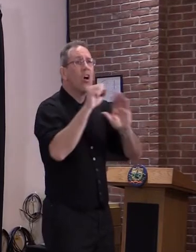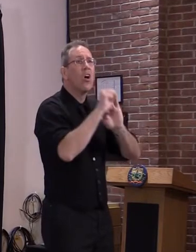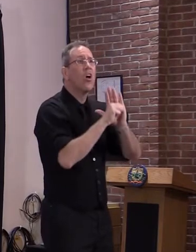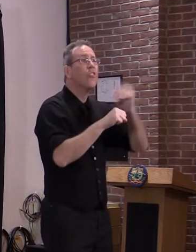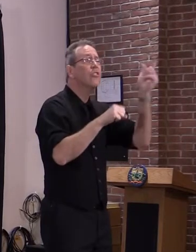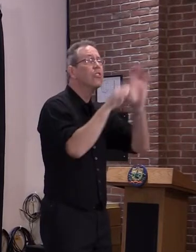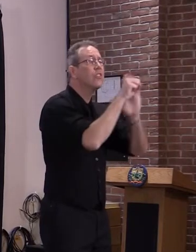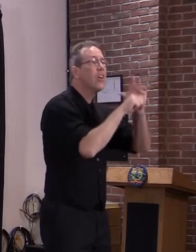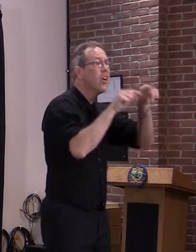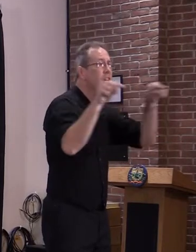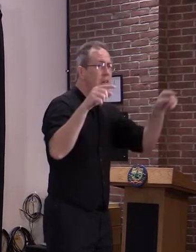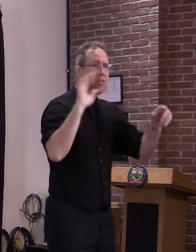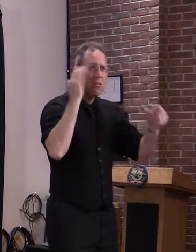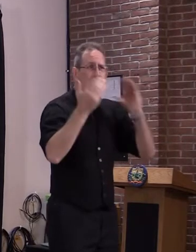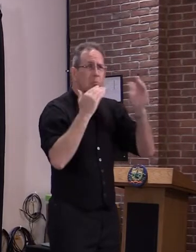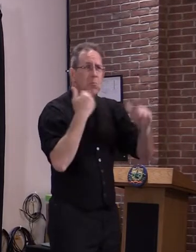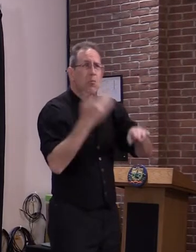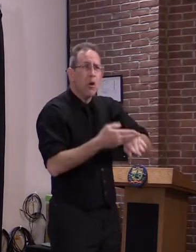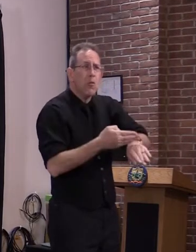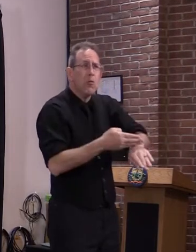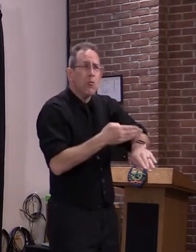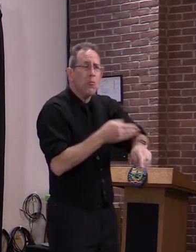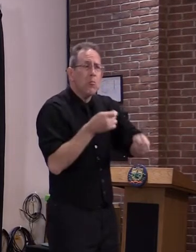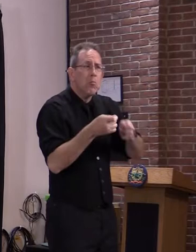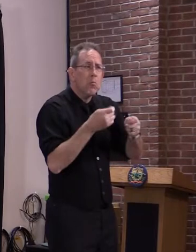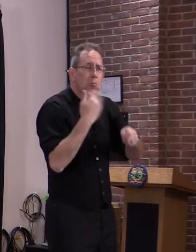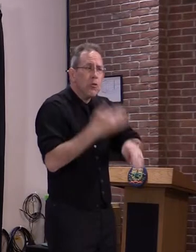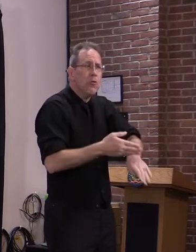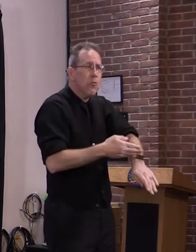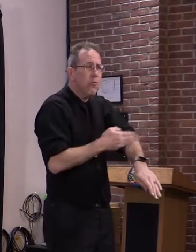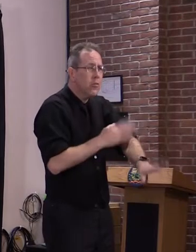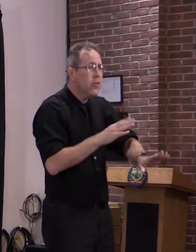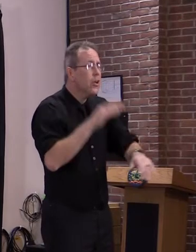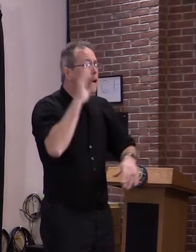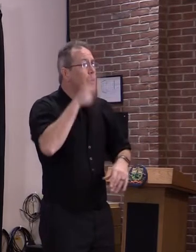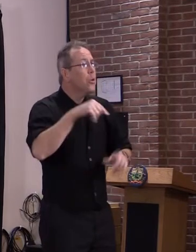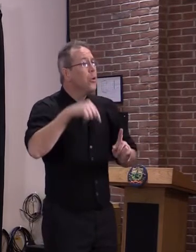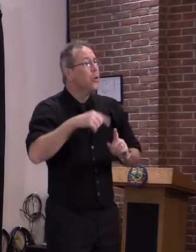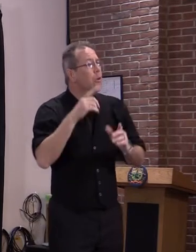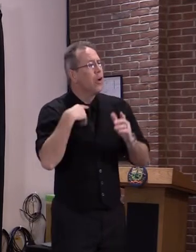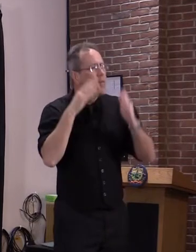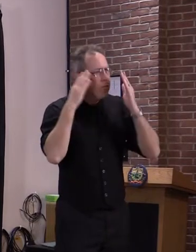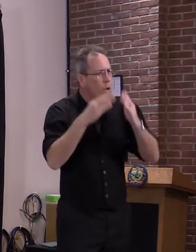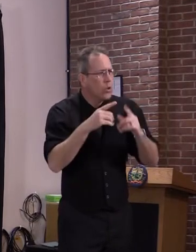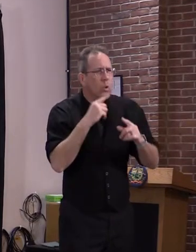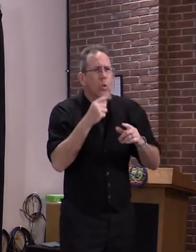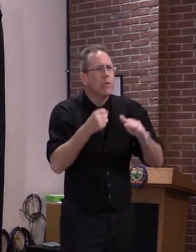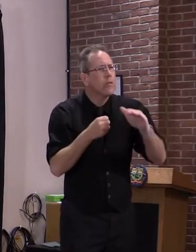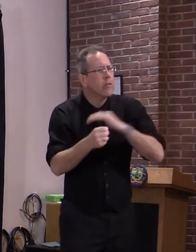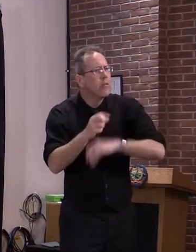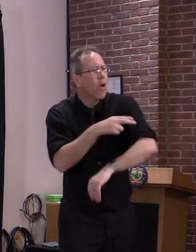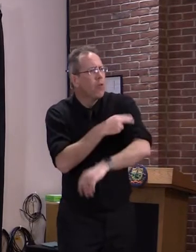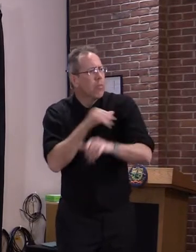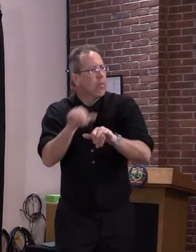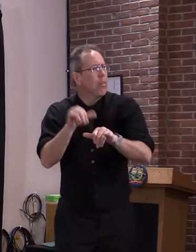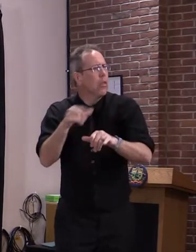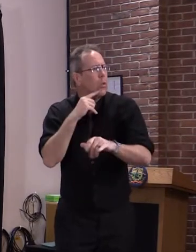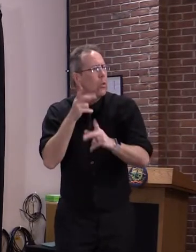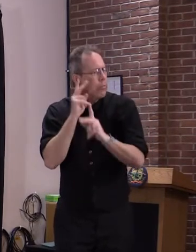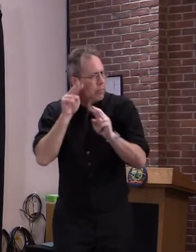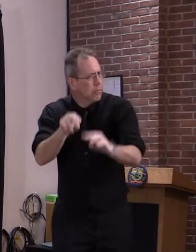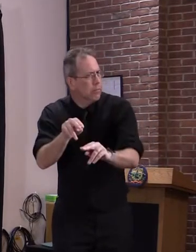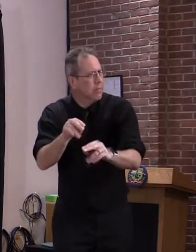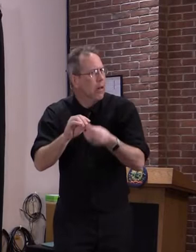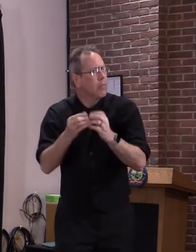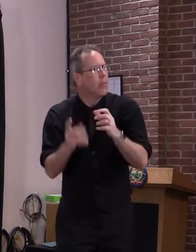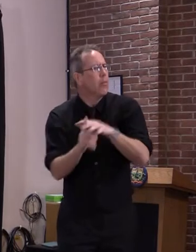particularly when it comes to the important measures regarding severe illness and disease. The CDC has reinforced